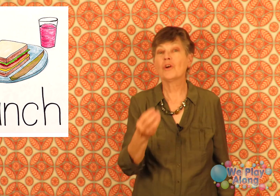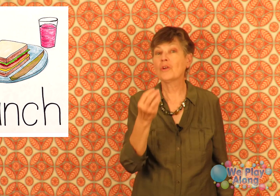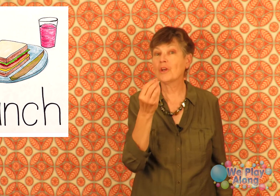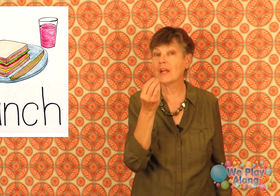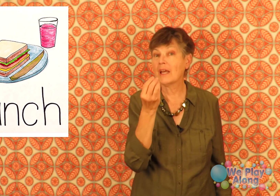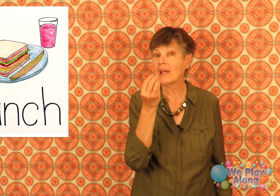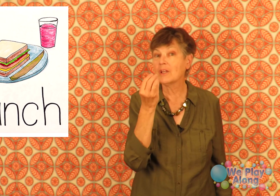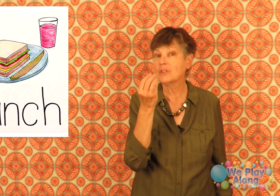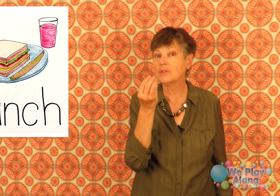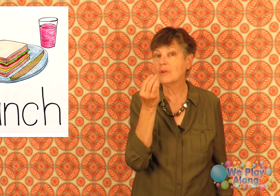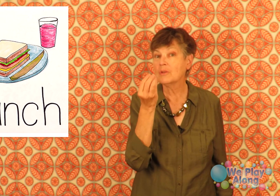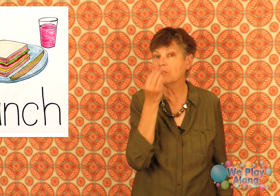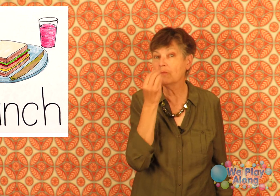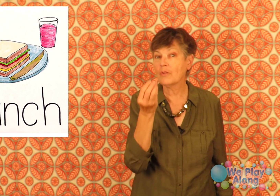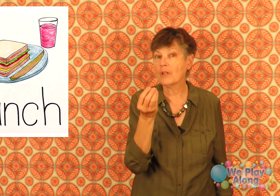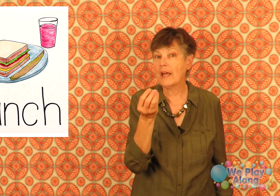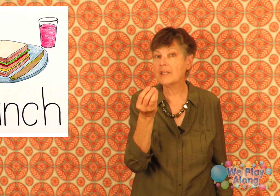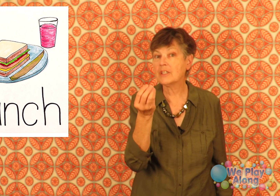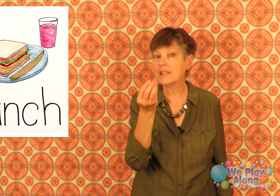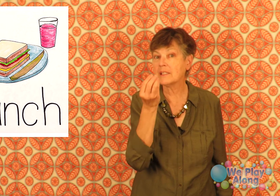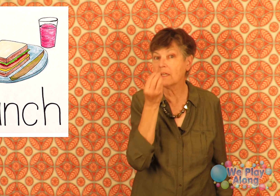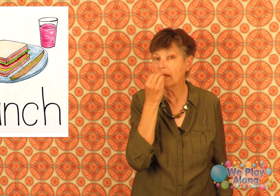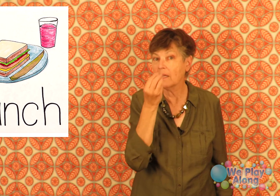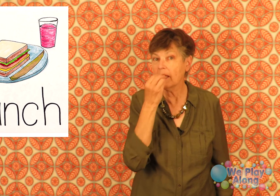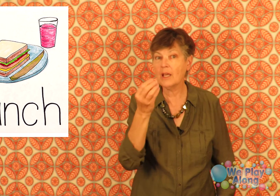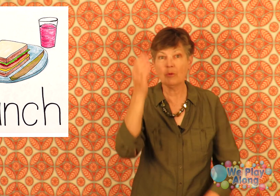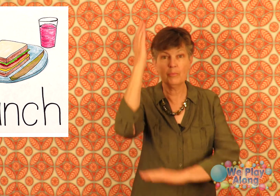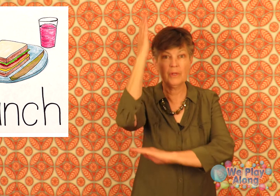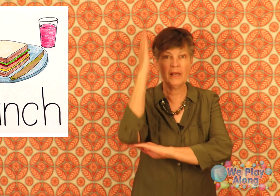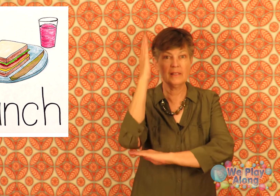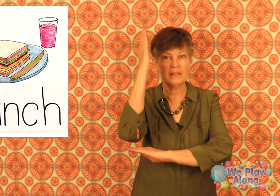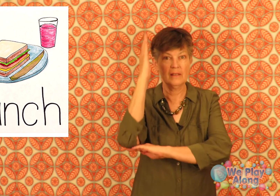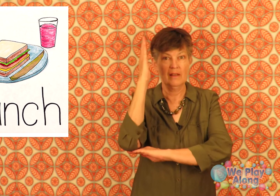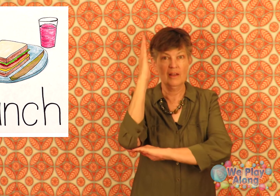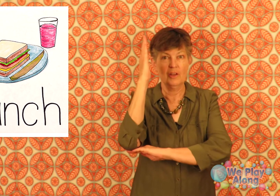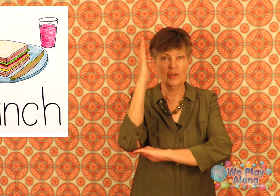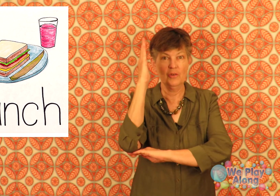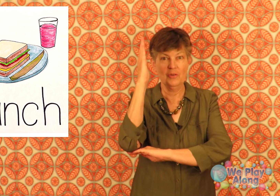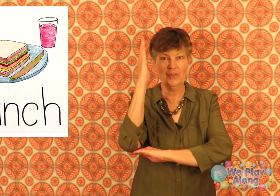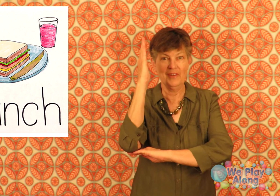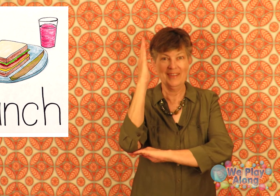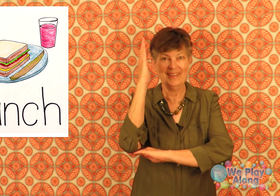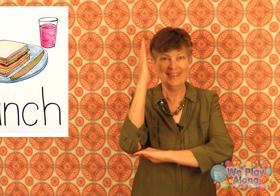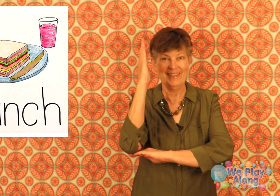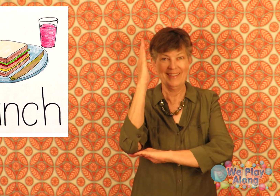you're going to, for lunch, it's eat plus noon.